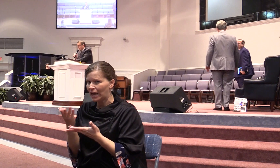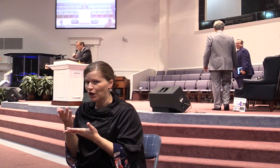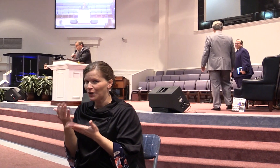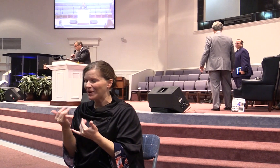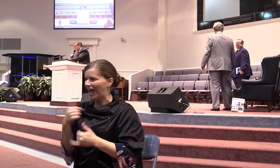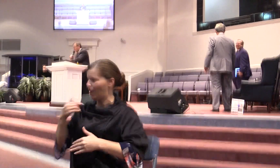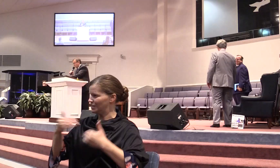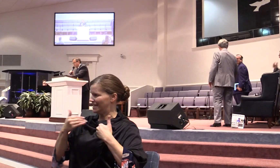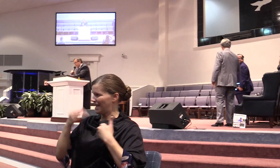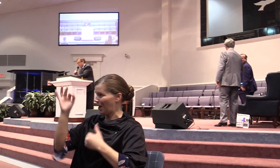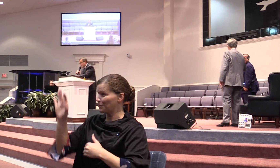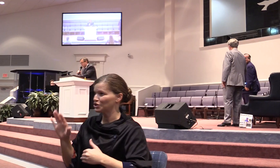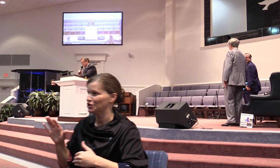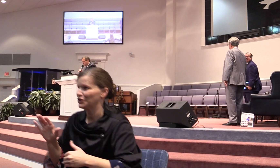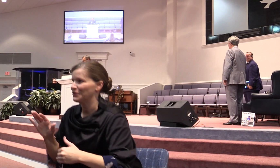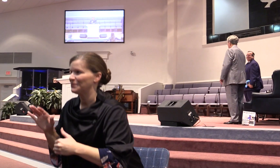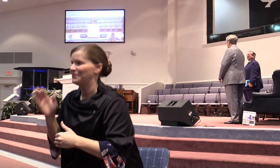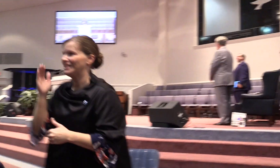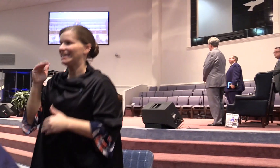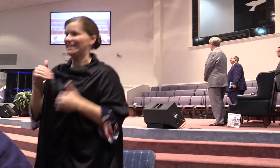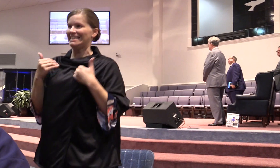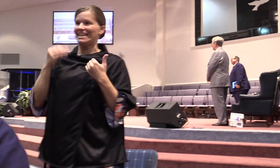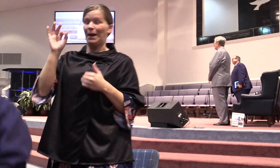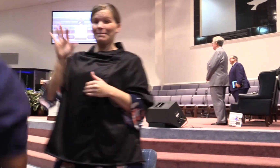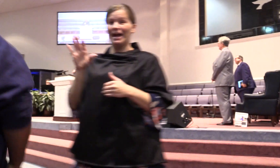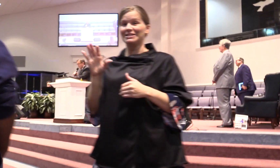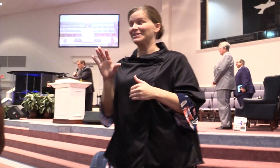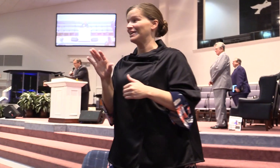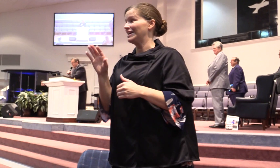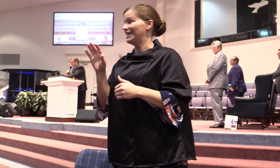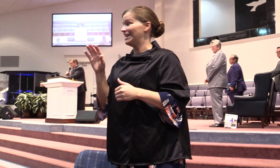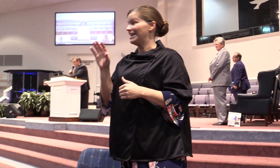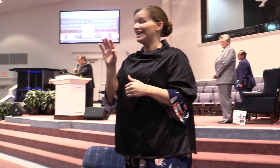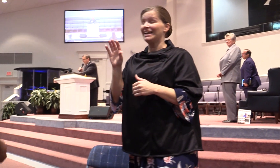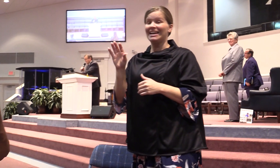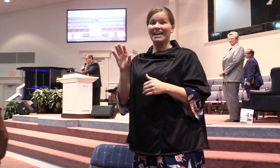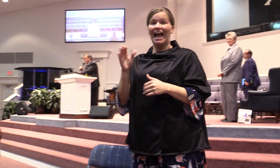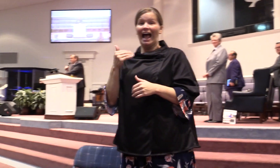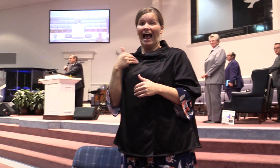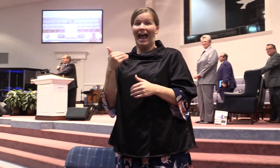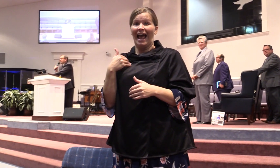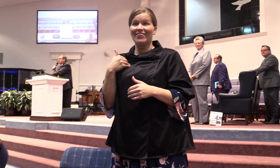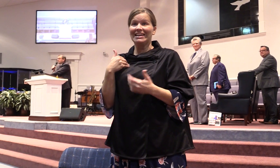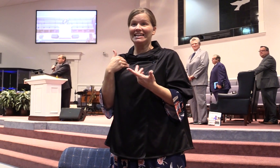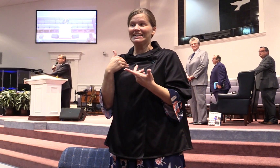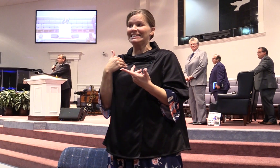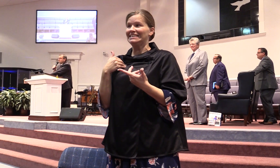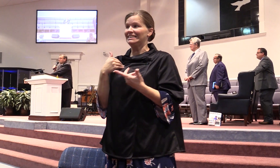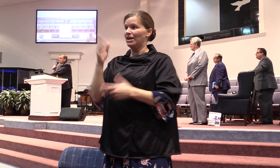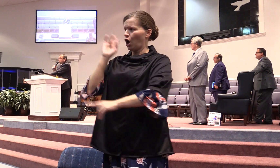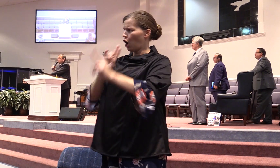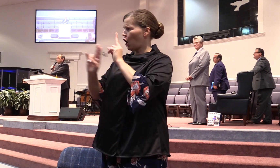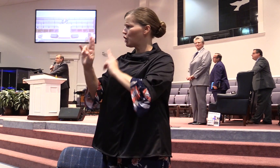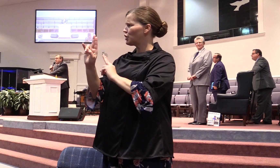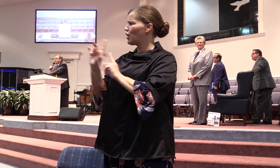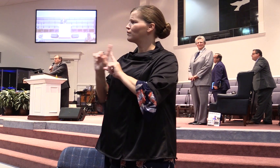was a young preacher, young pastor in Omaha, I had the distinct privilege of